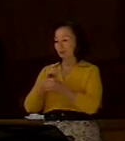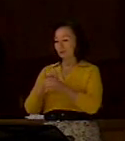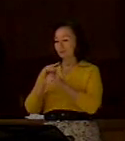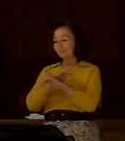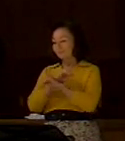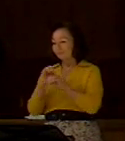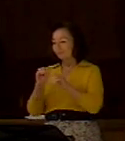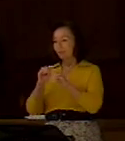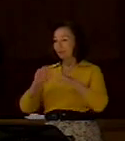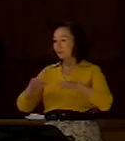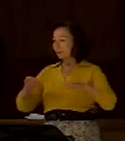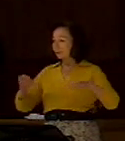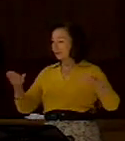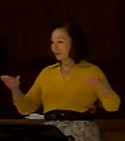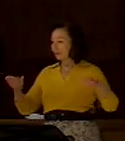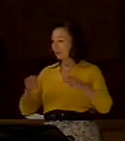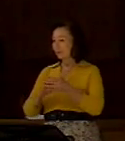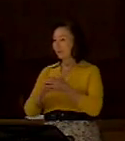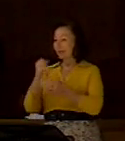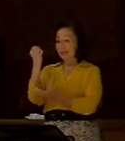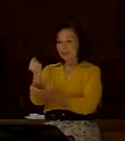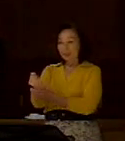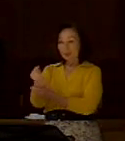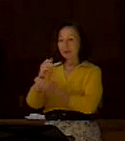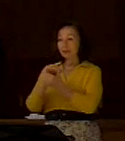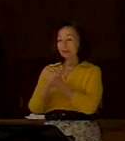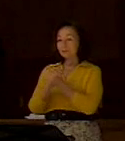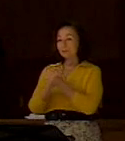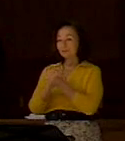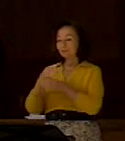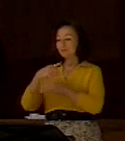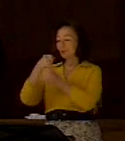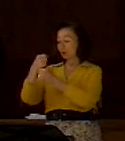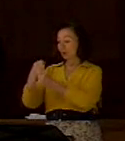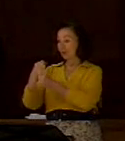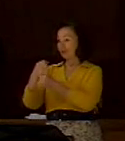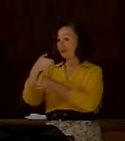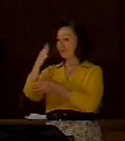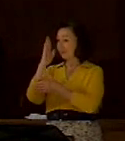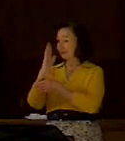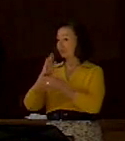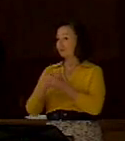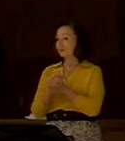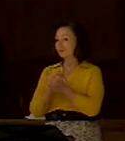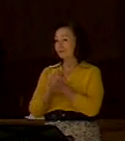childbearing ages, Abraham trusted God.